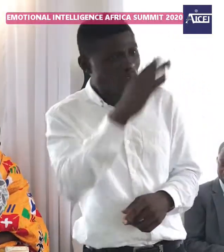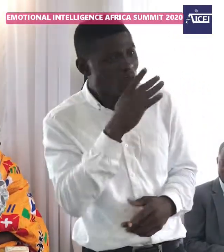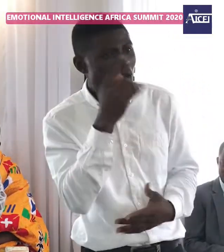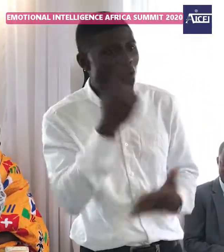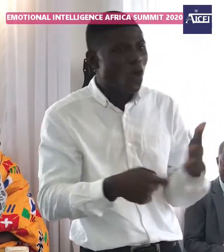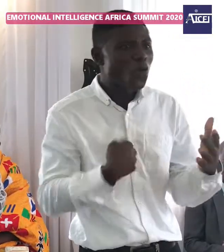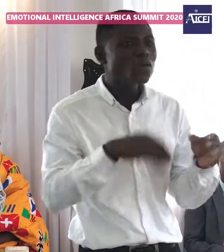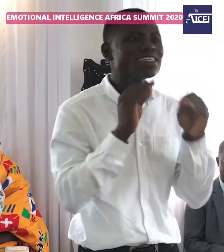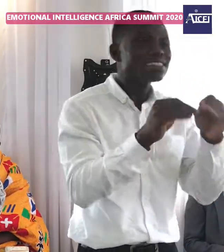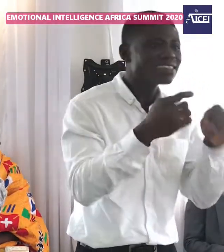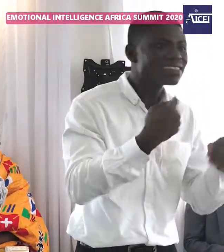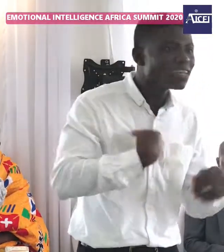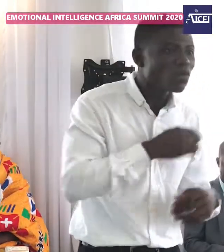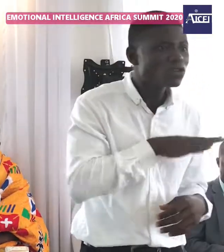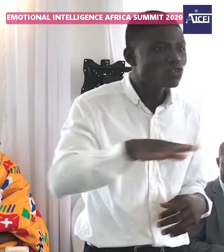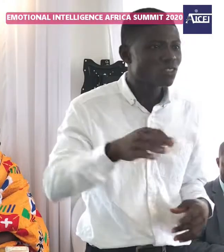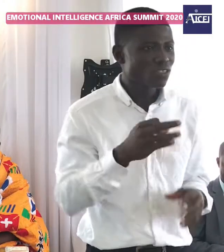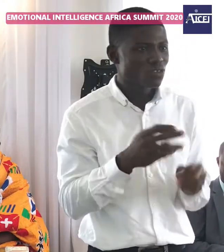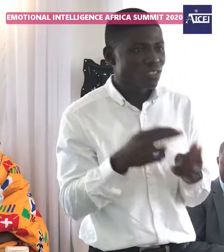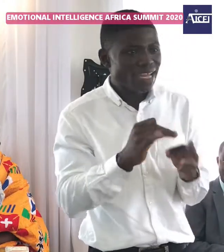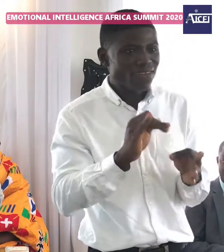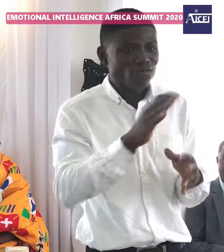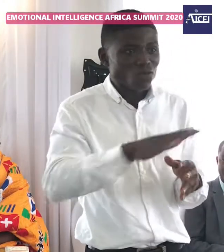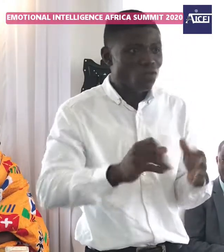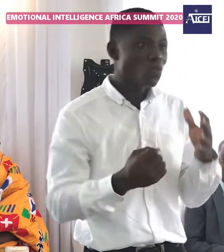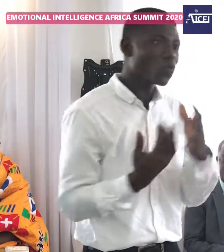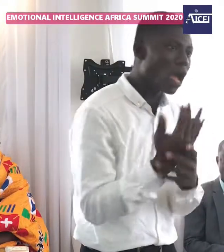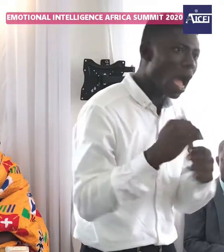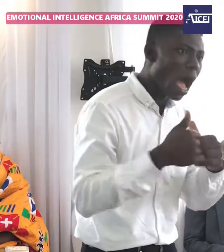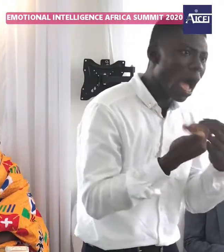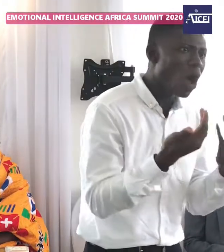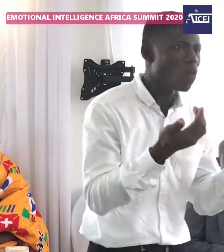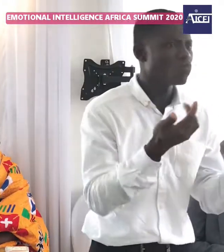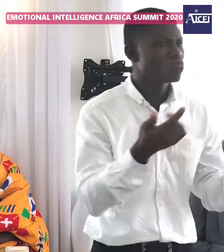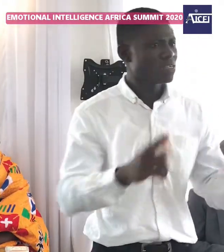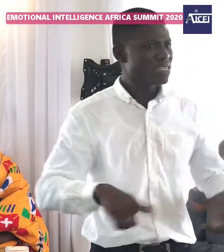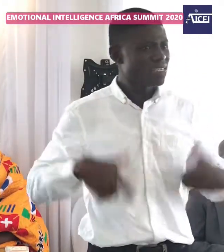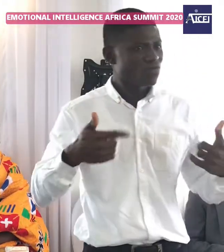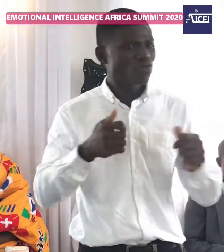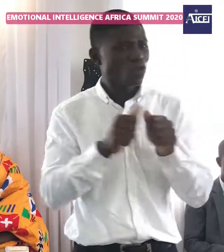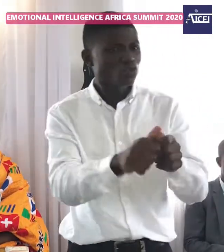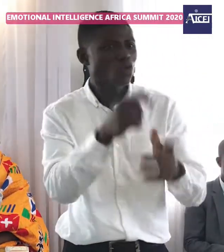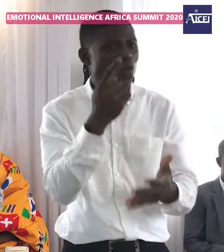that when they grow, they will keep the paths that we are supposed to live for them?